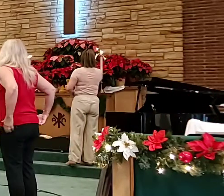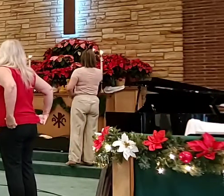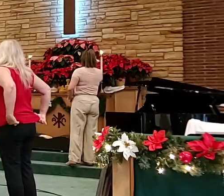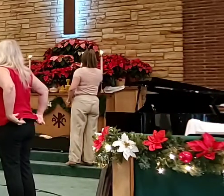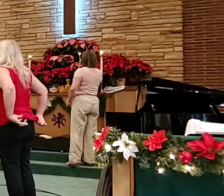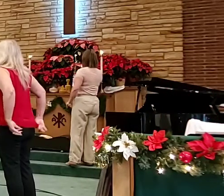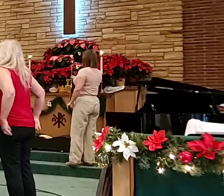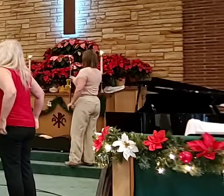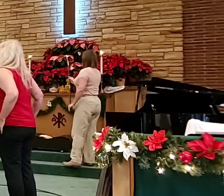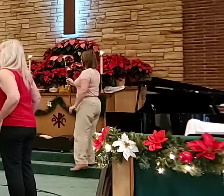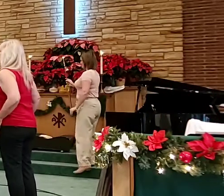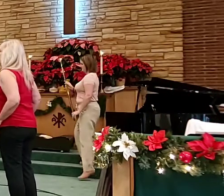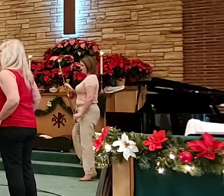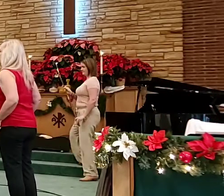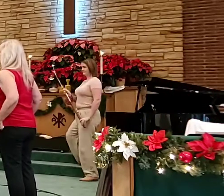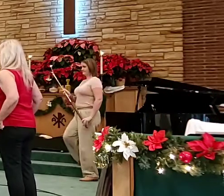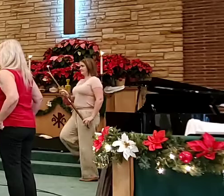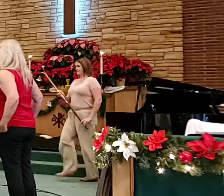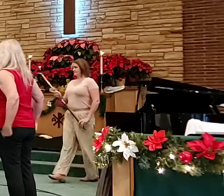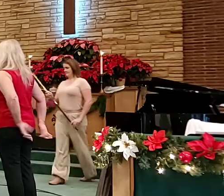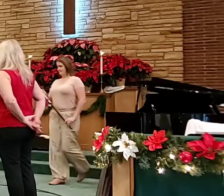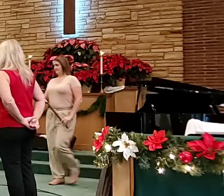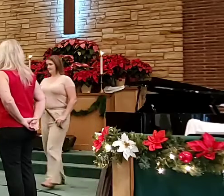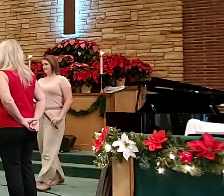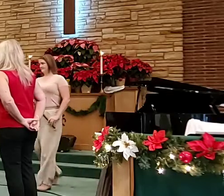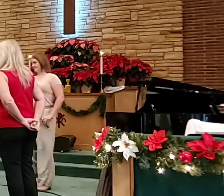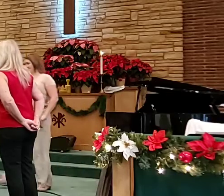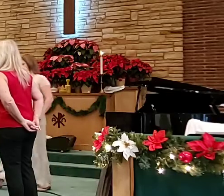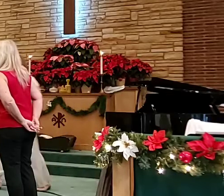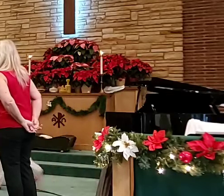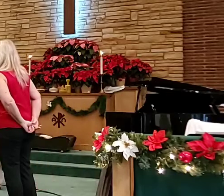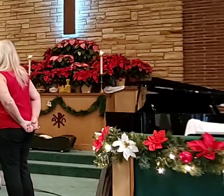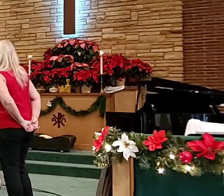She's going to light 3 purple and 1 pink this morning.